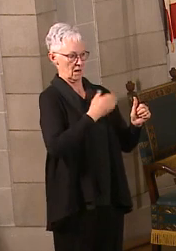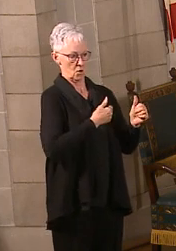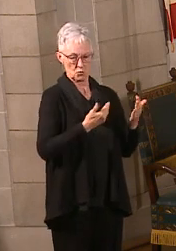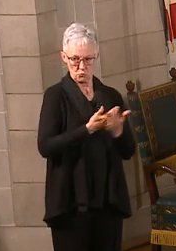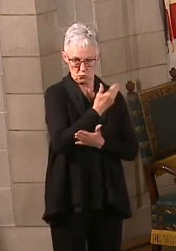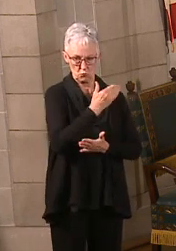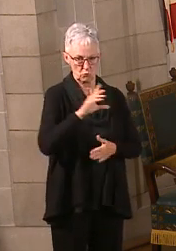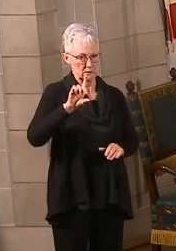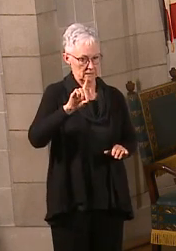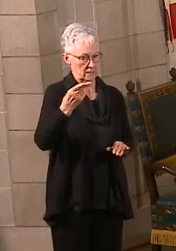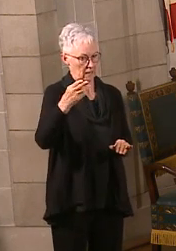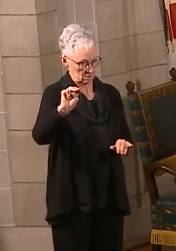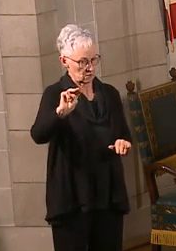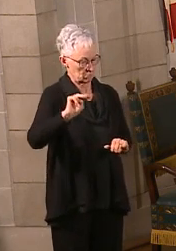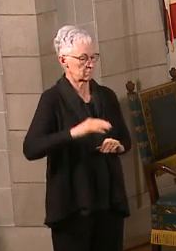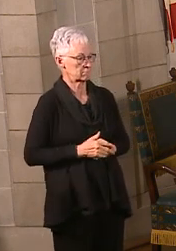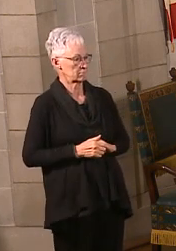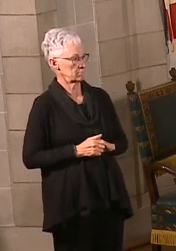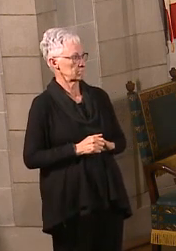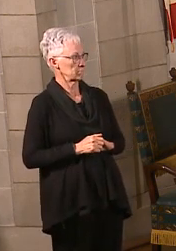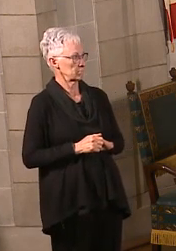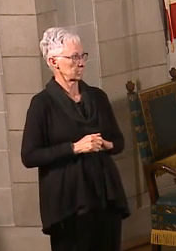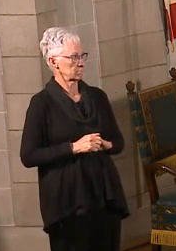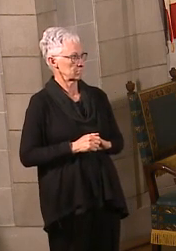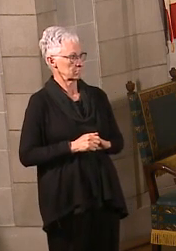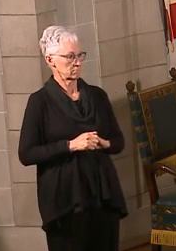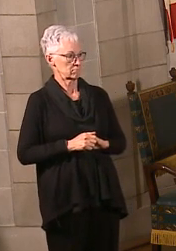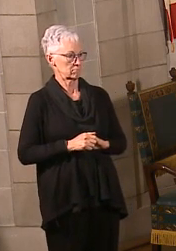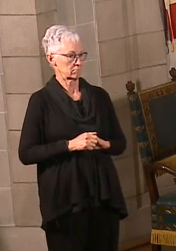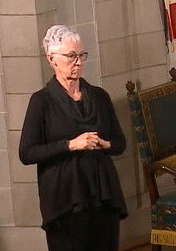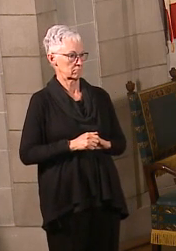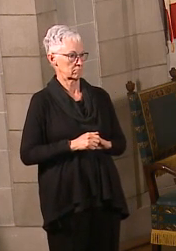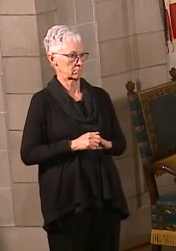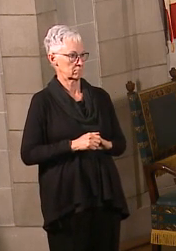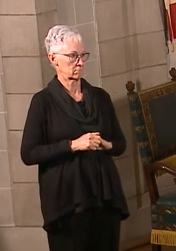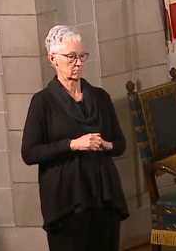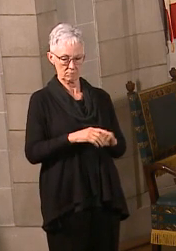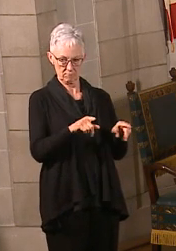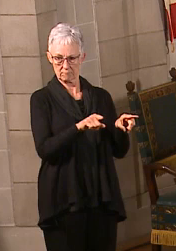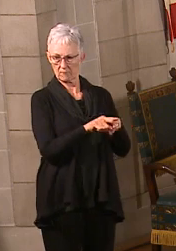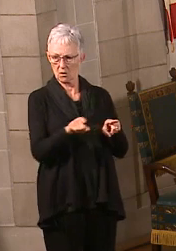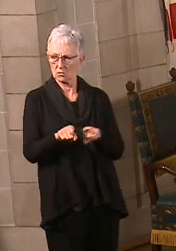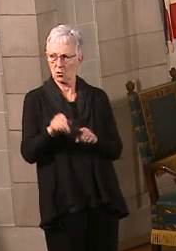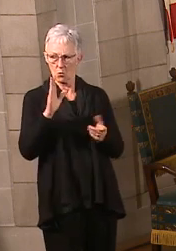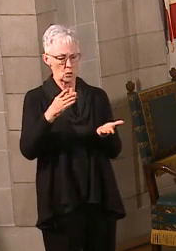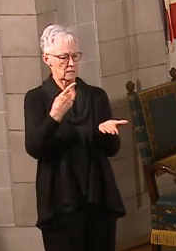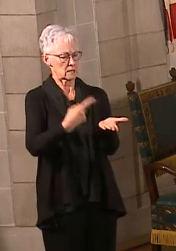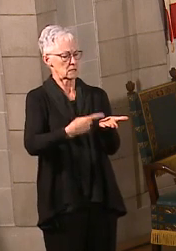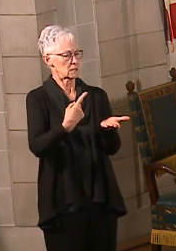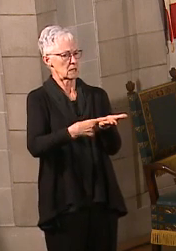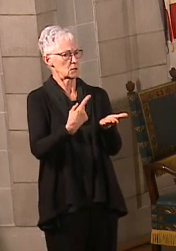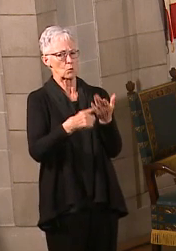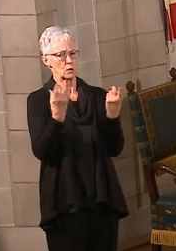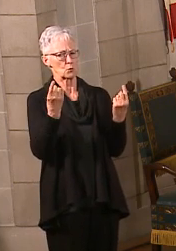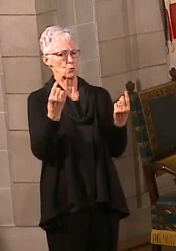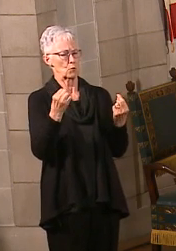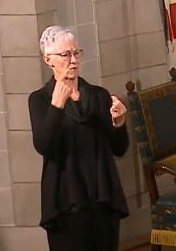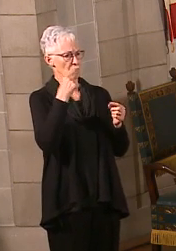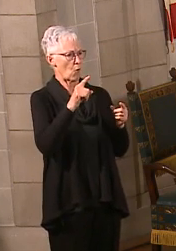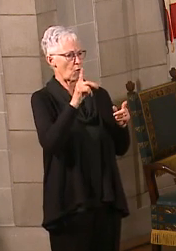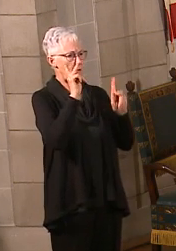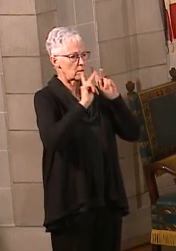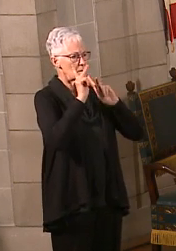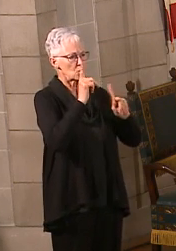In addition, we're going to be talking about what we're going to do for our healthcare workers and first responders with